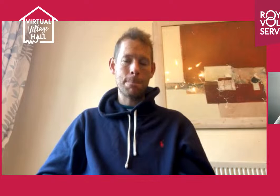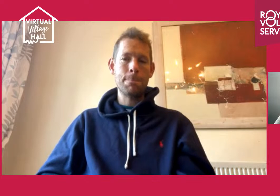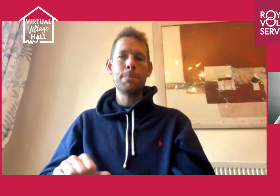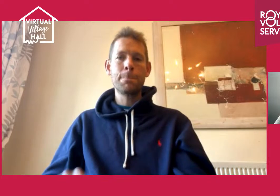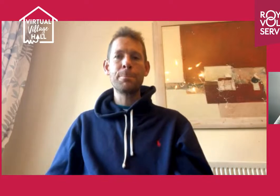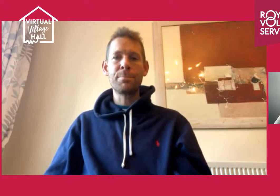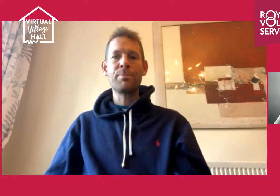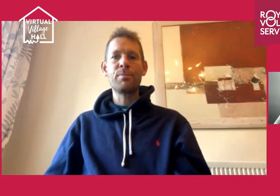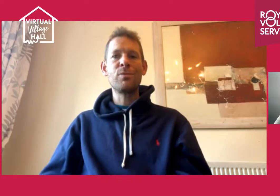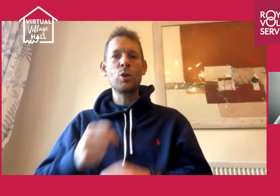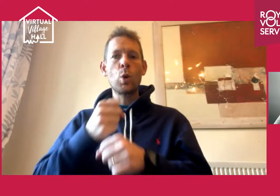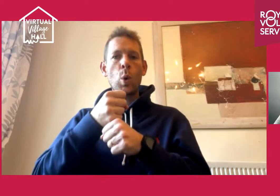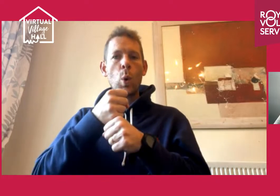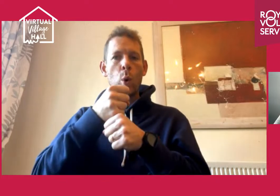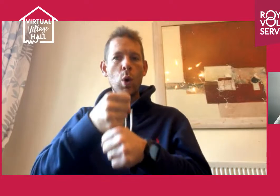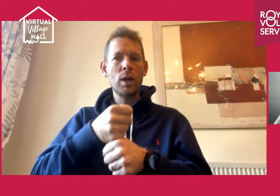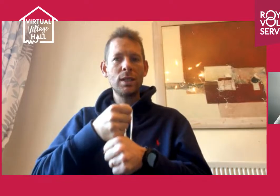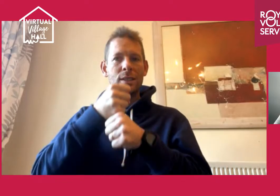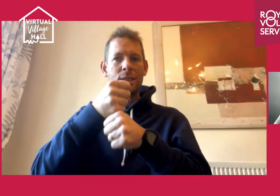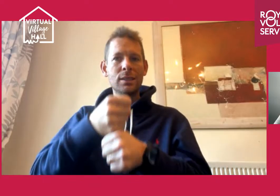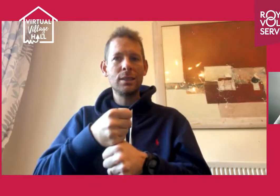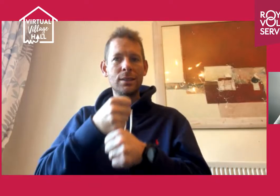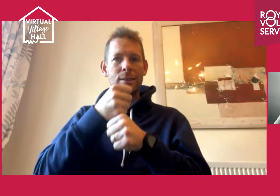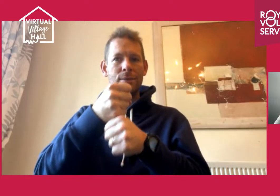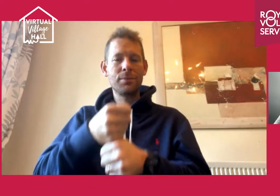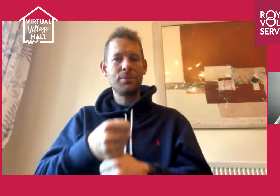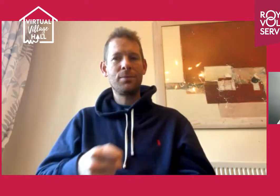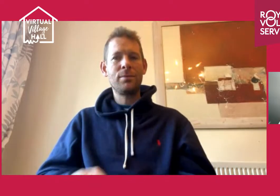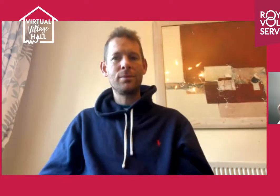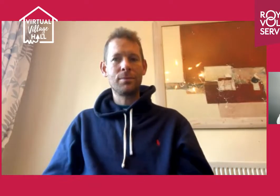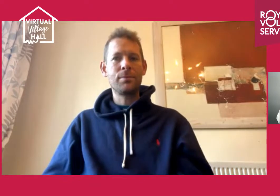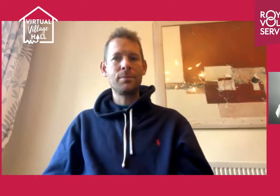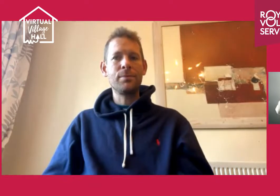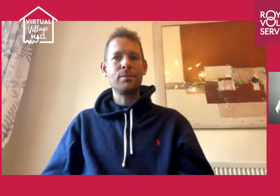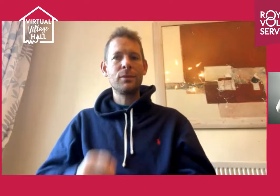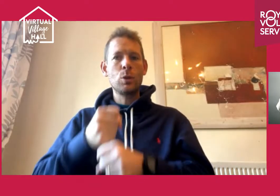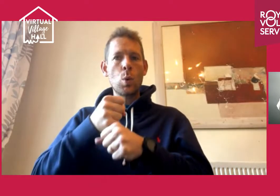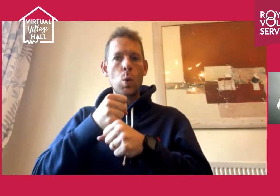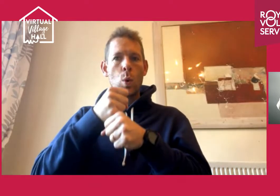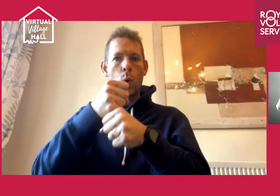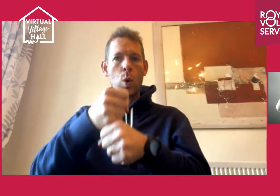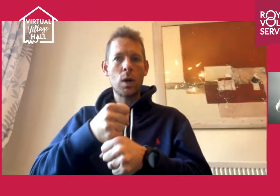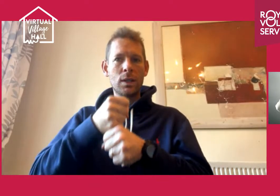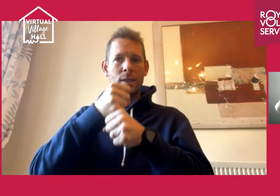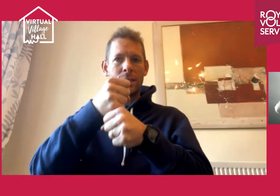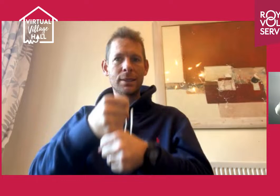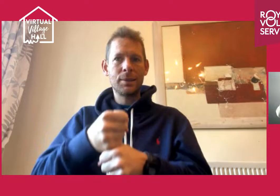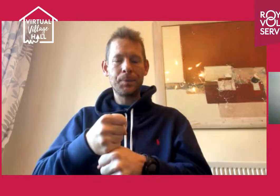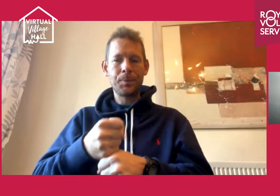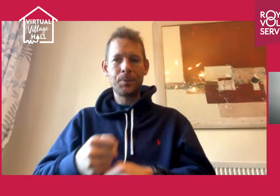So let's think about some farm animals. So this is a sign for horse,